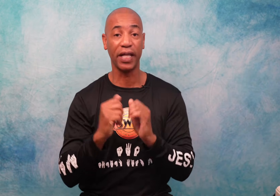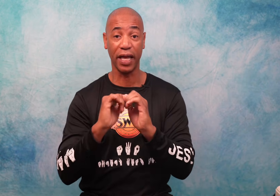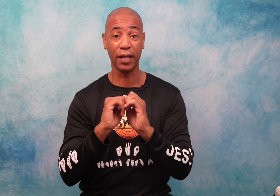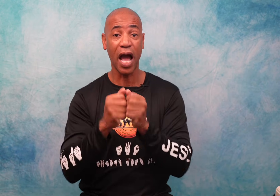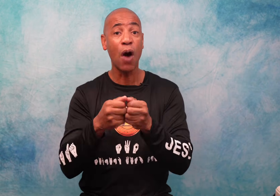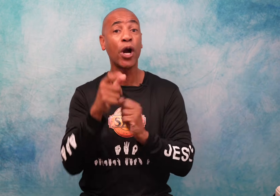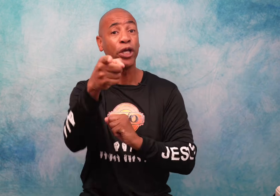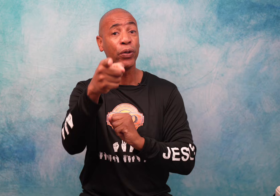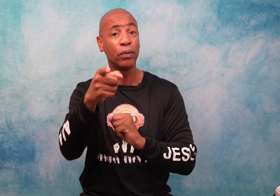again.